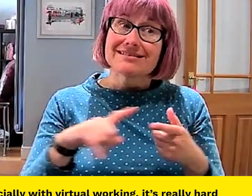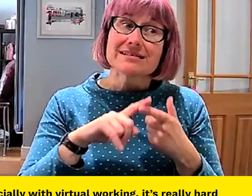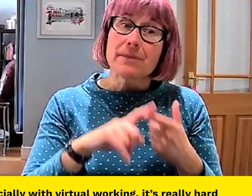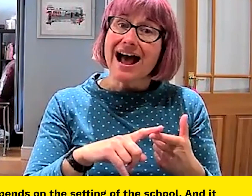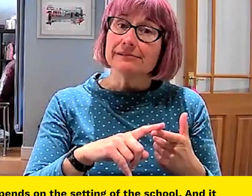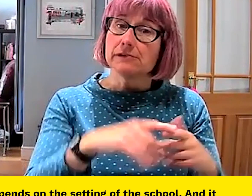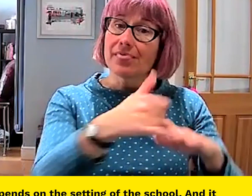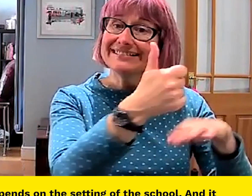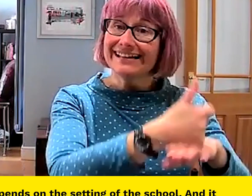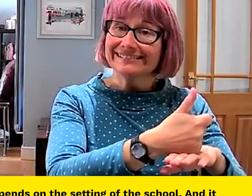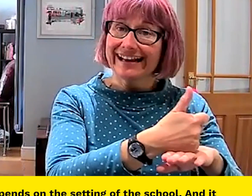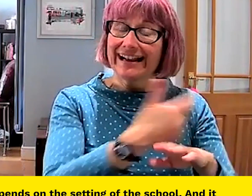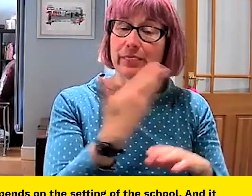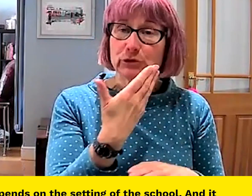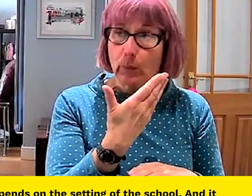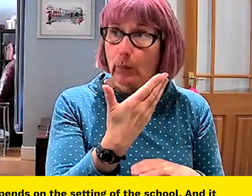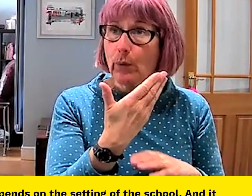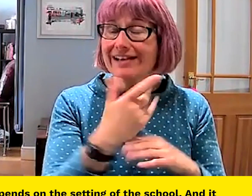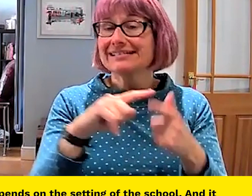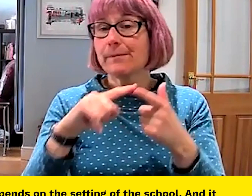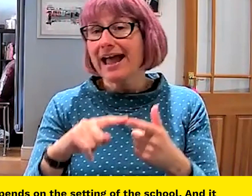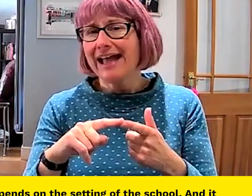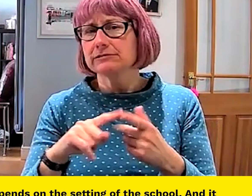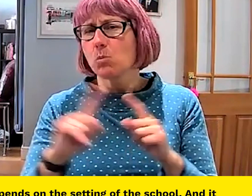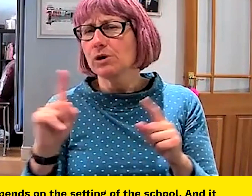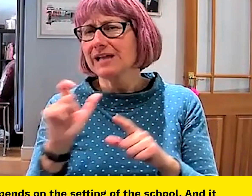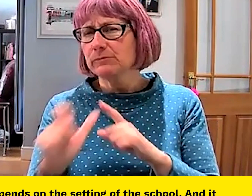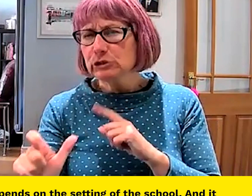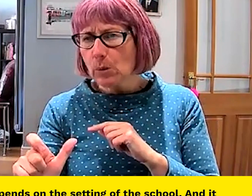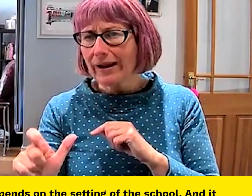setting of the school, and it depends on what I'm doing and who I'm meeting.